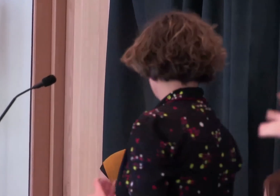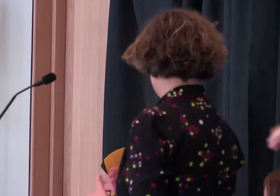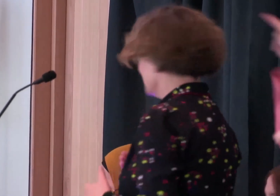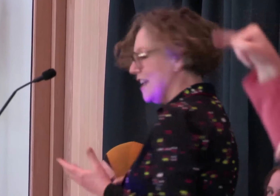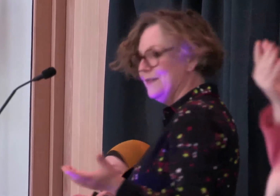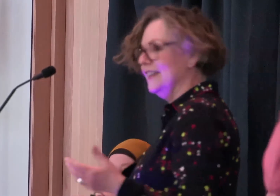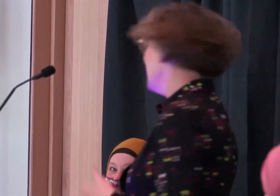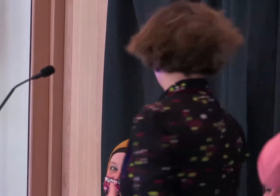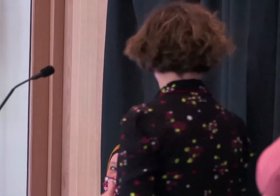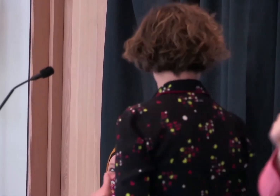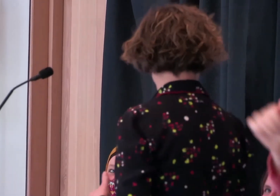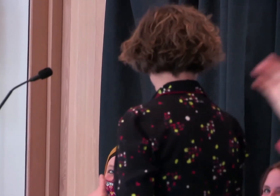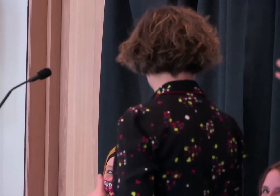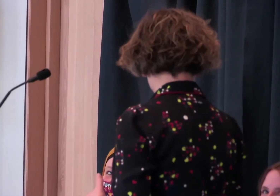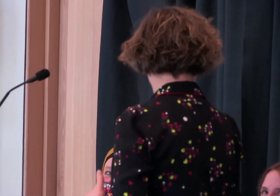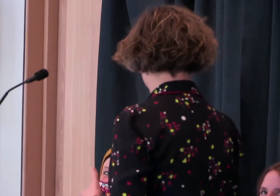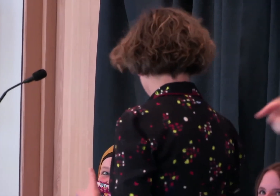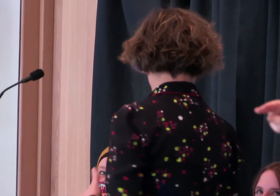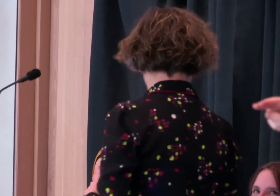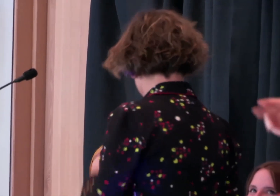Jasmine and Octavian and